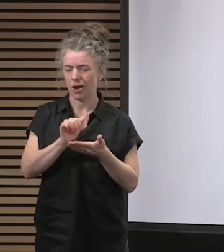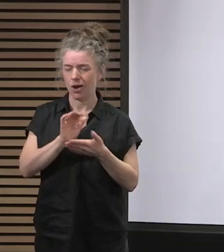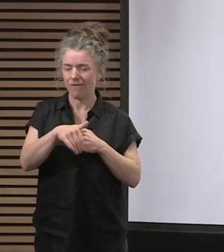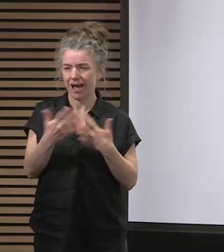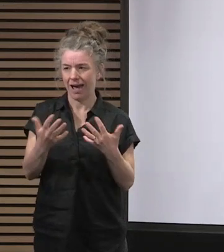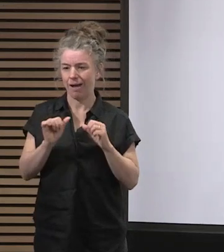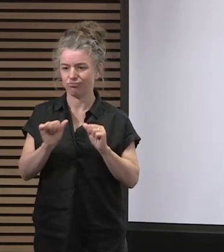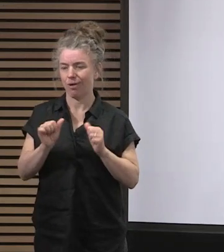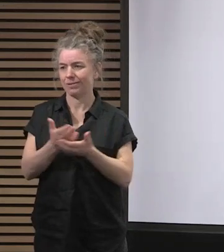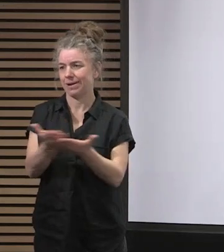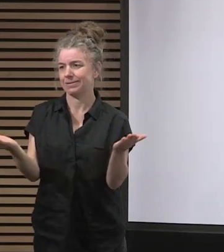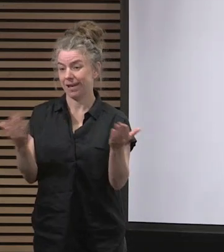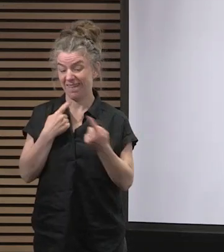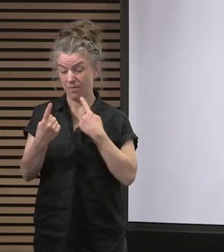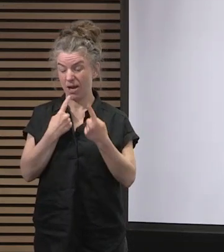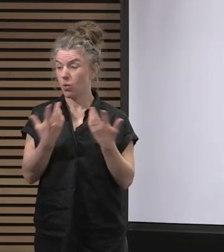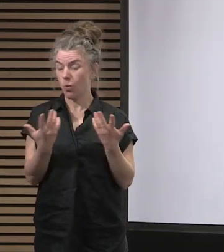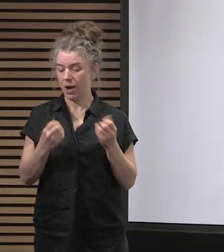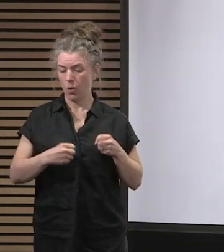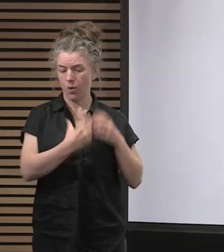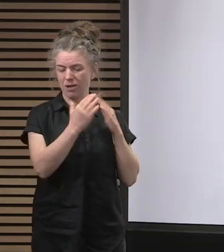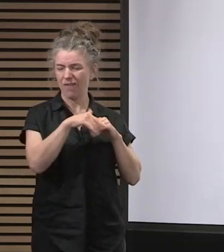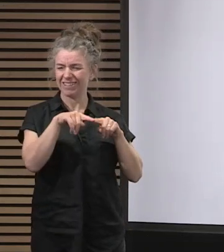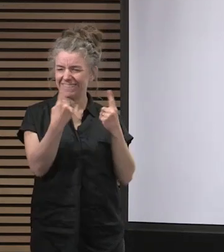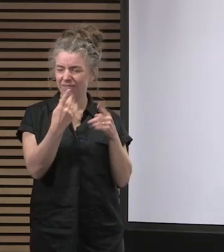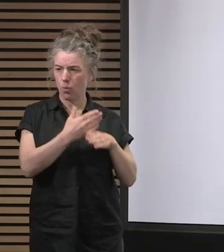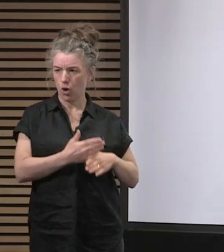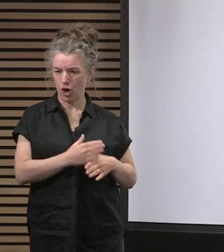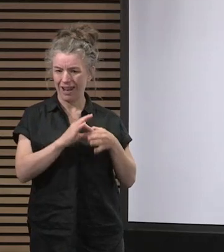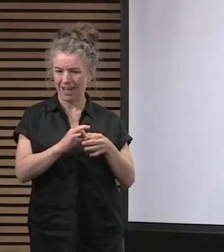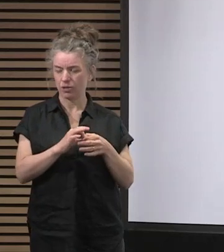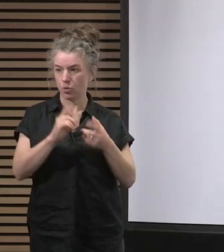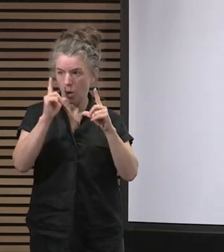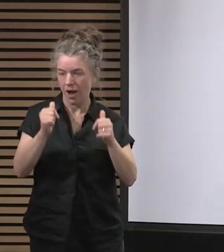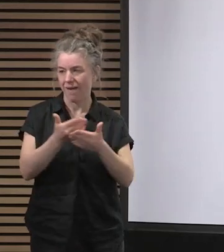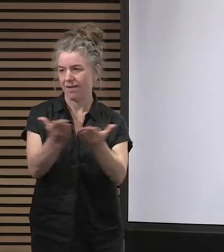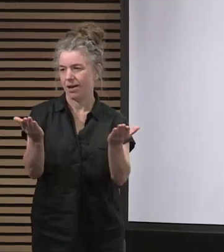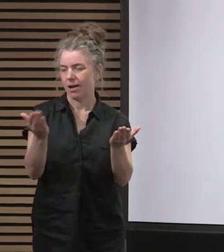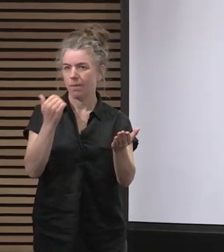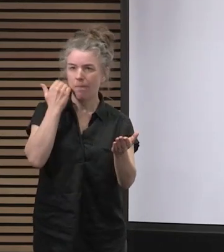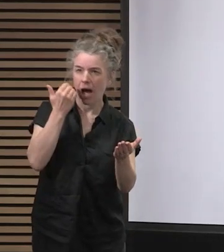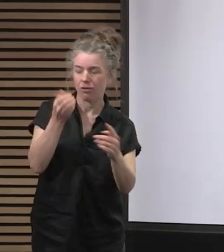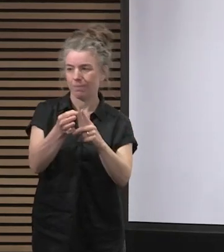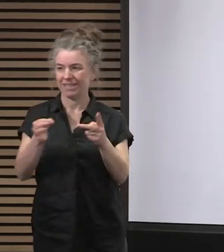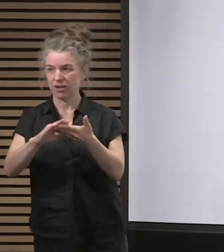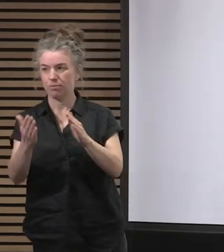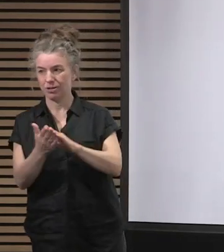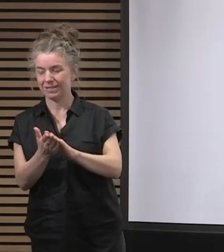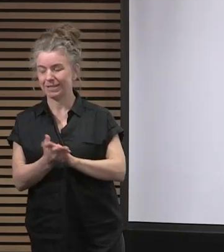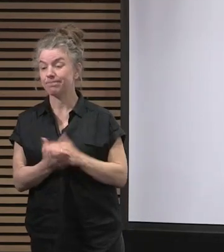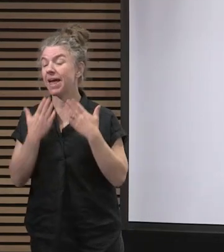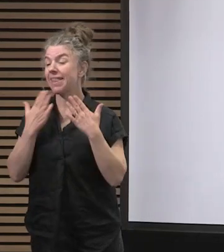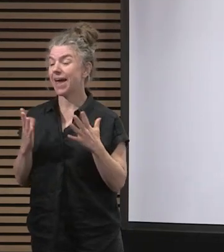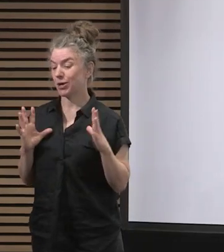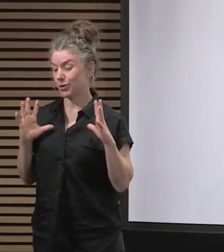already quite a lot of information on our website about the initiatives that are happening there, and I can say that that's a big focus for our work. Look, thank